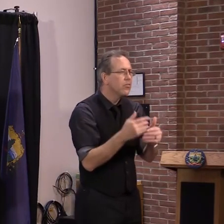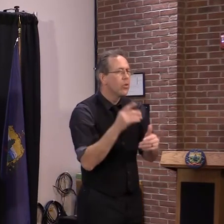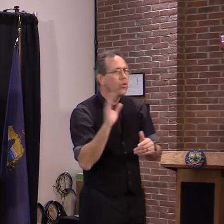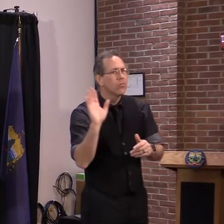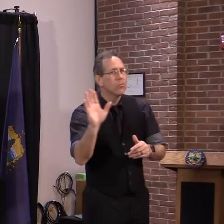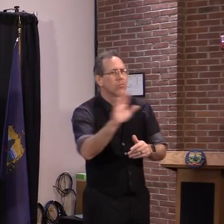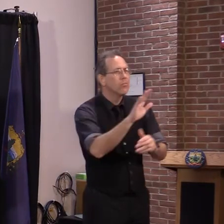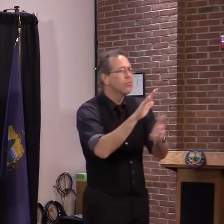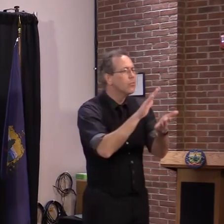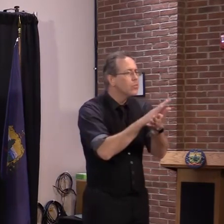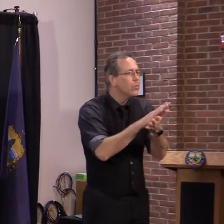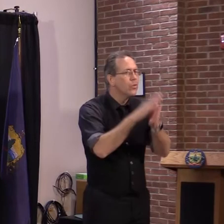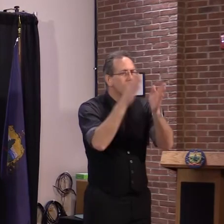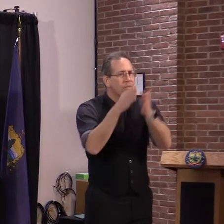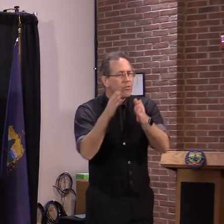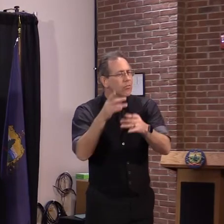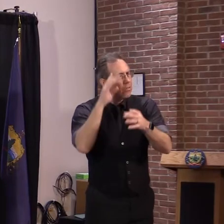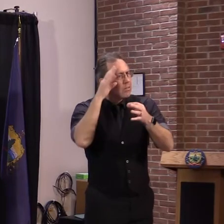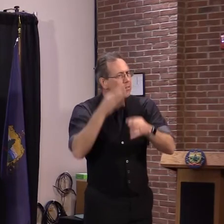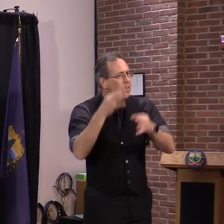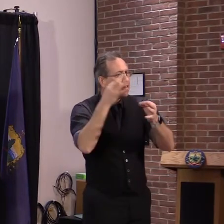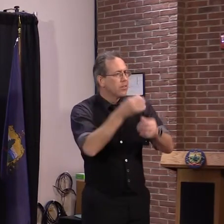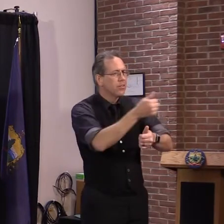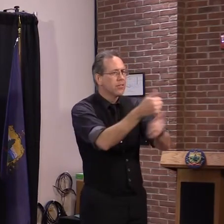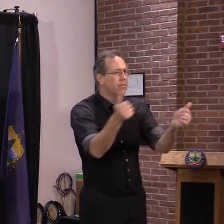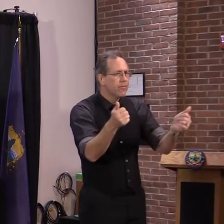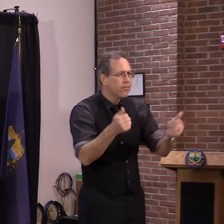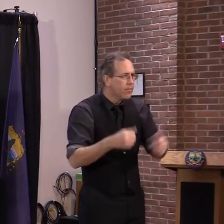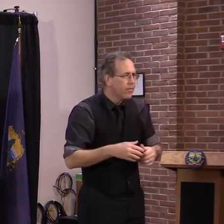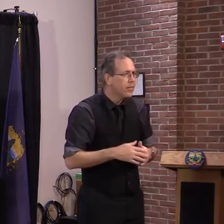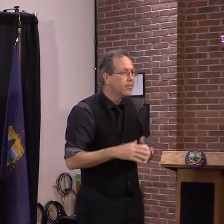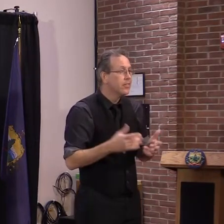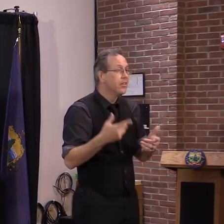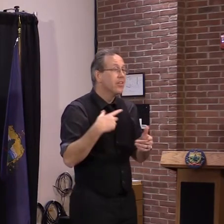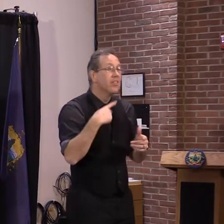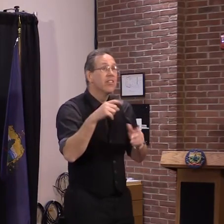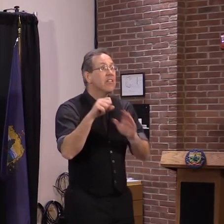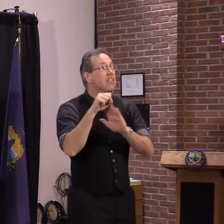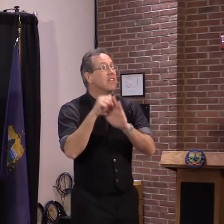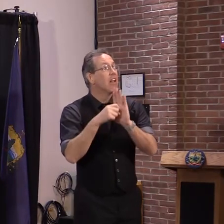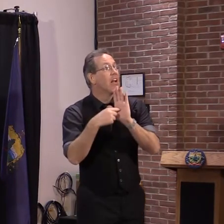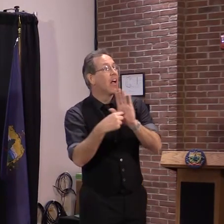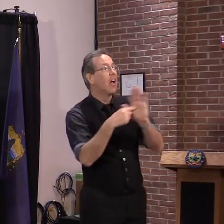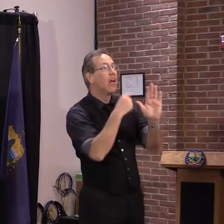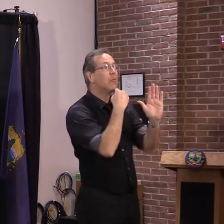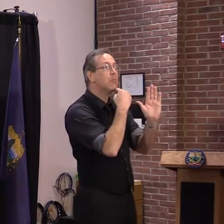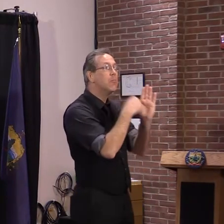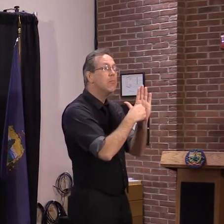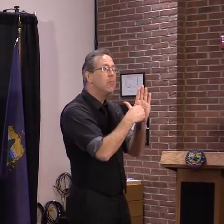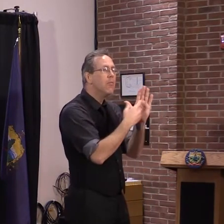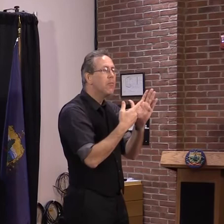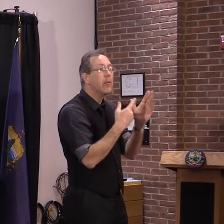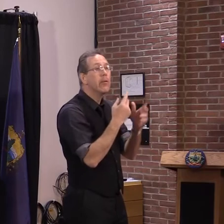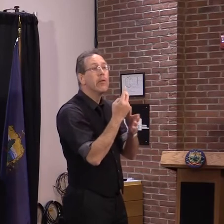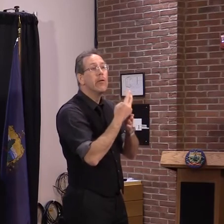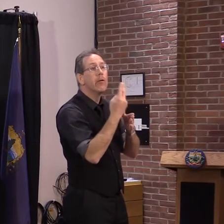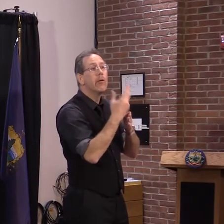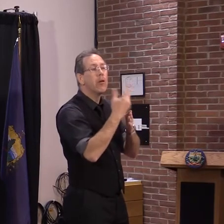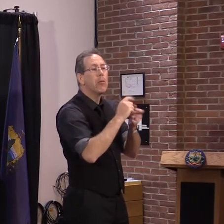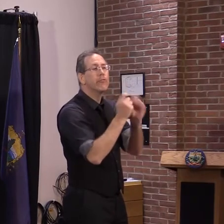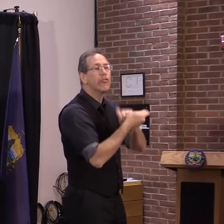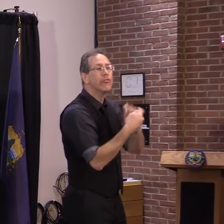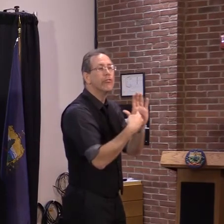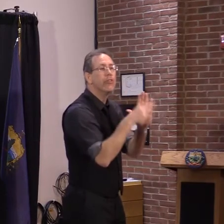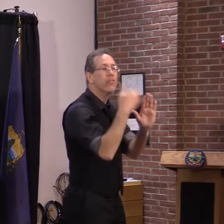say, this is the state guidance, we might want to wait a day or two or a week. That's up to them. It's up to the